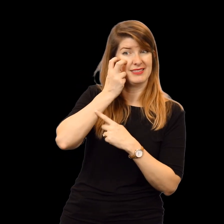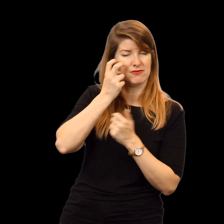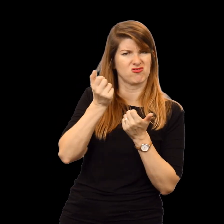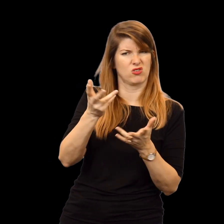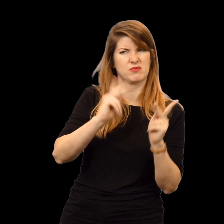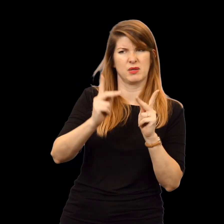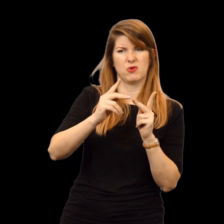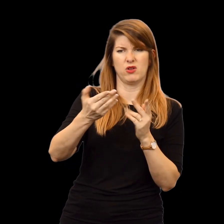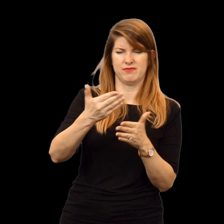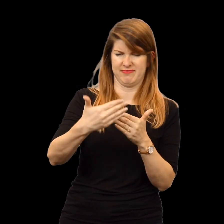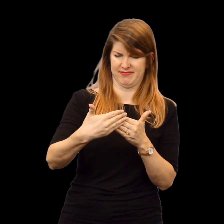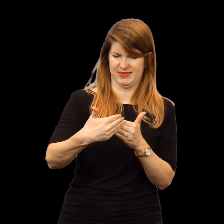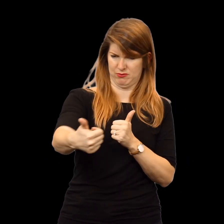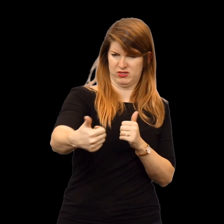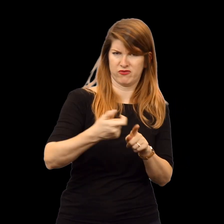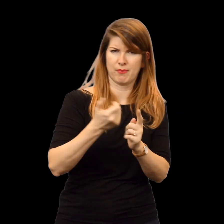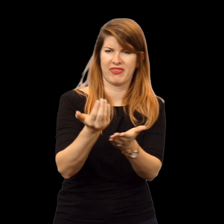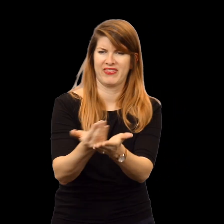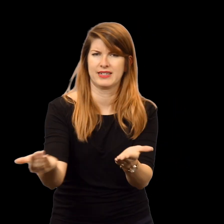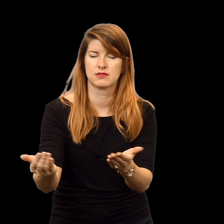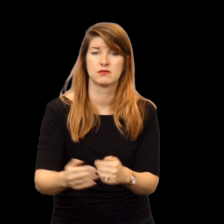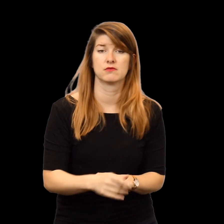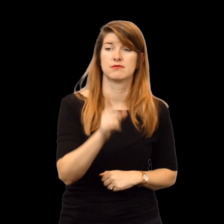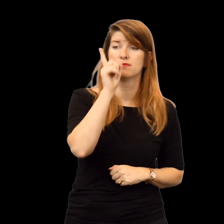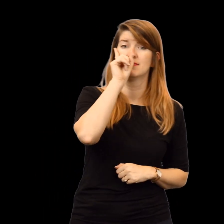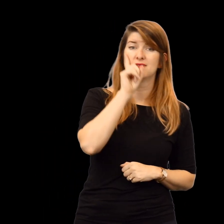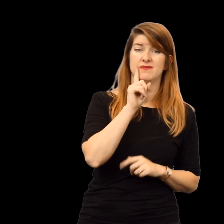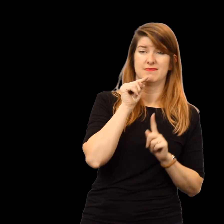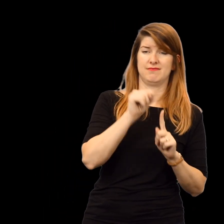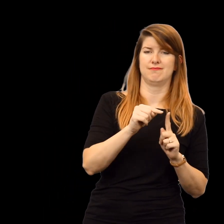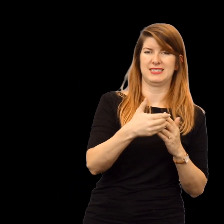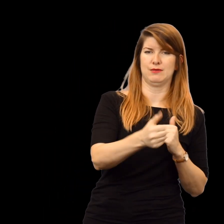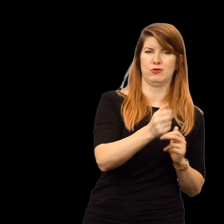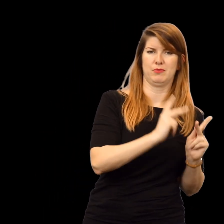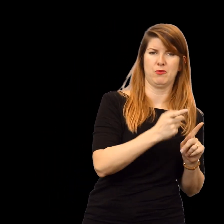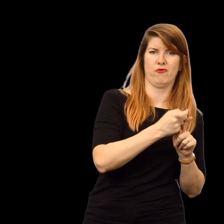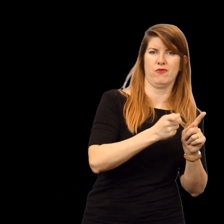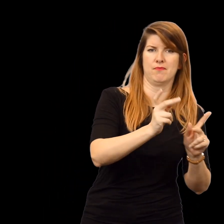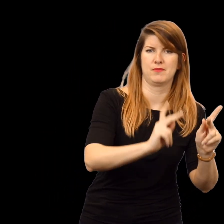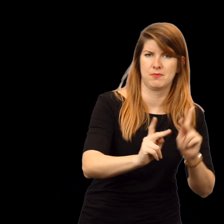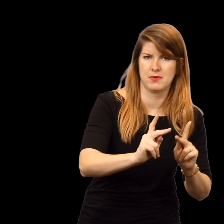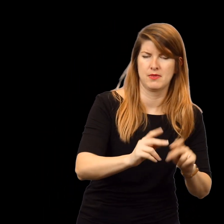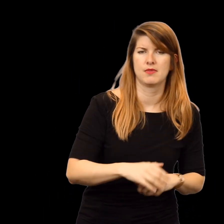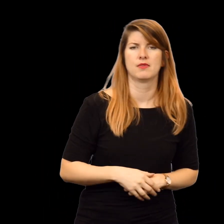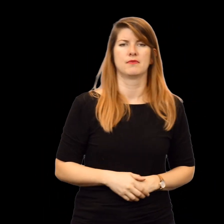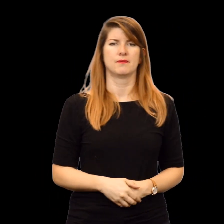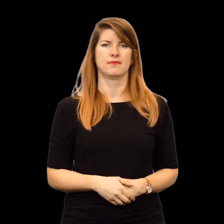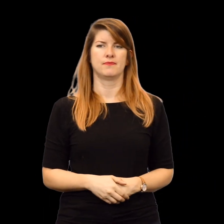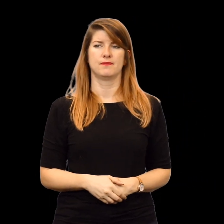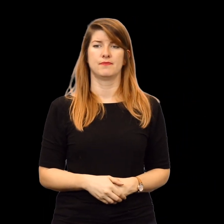"Blindness separates people from things, and deafness separates people from people."